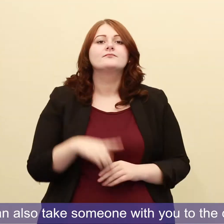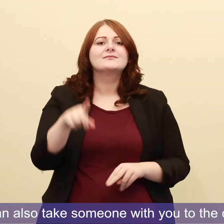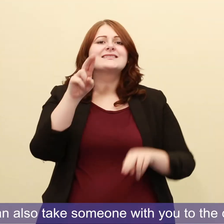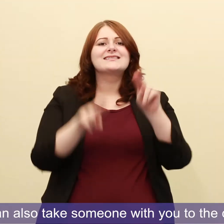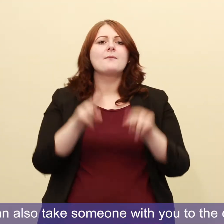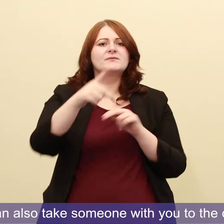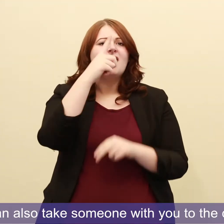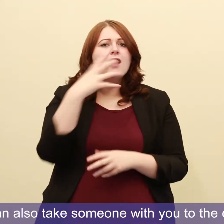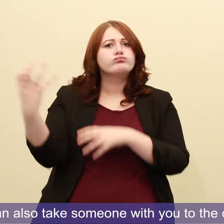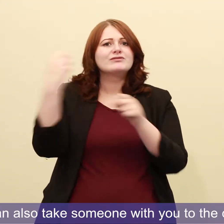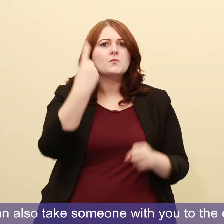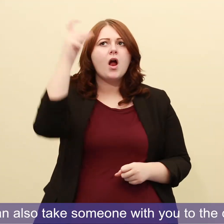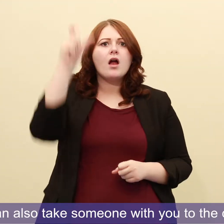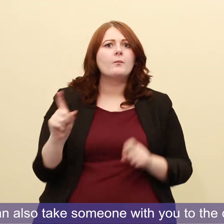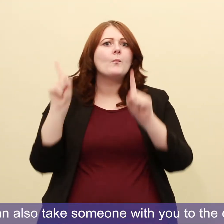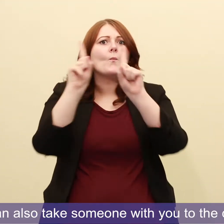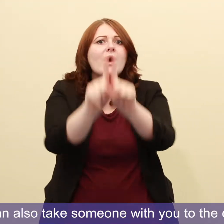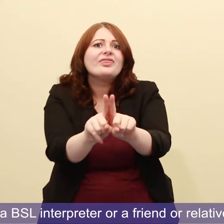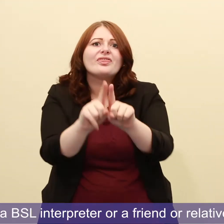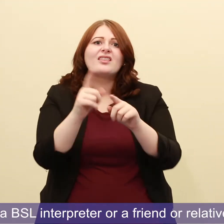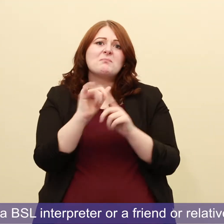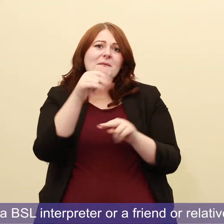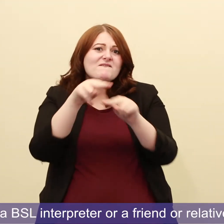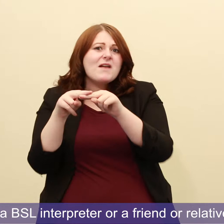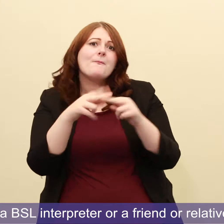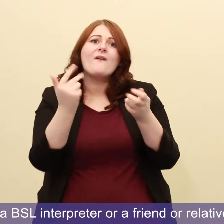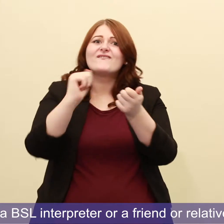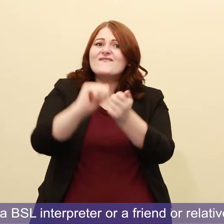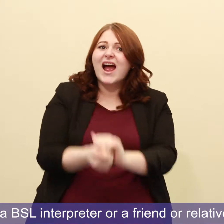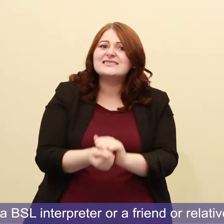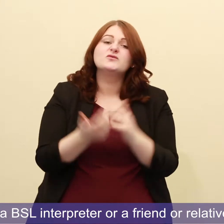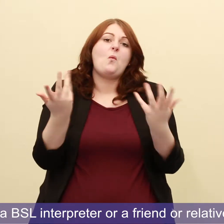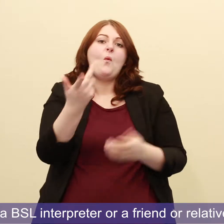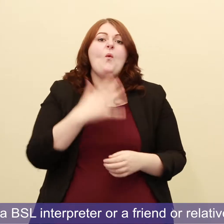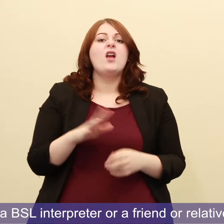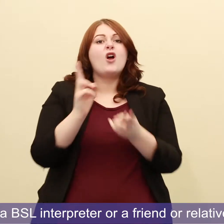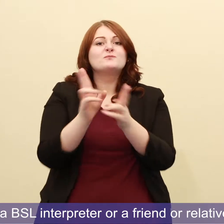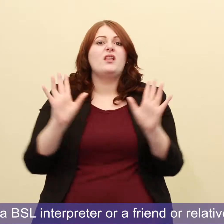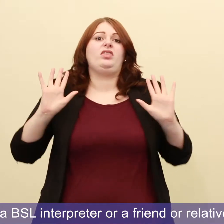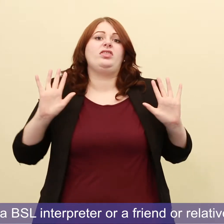You can also take someone with you to the centre, that could be a BSL interpreter or a friend or relative for support.